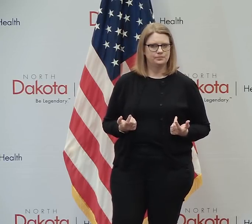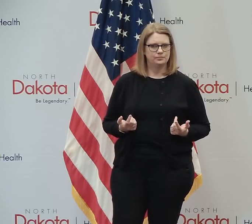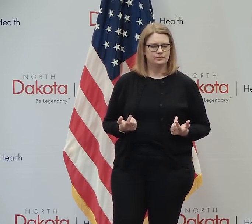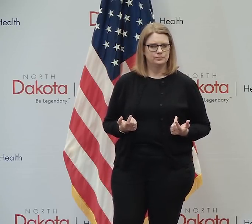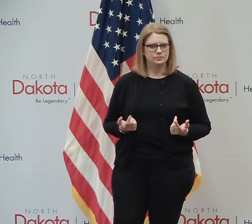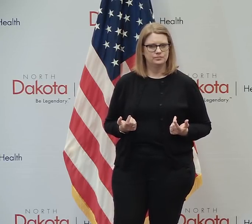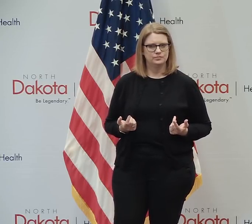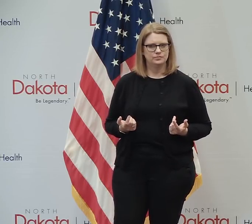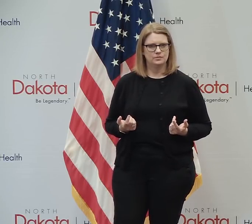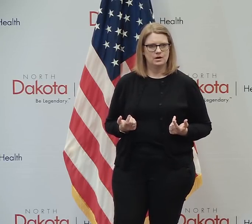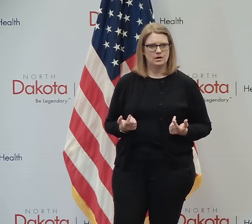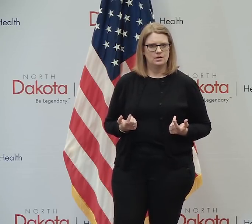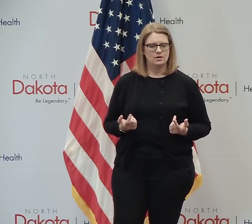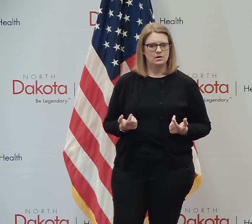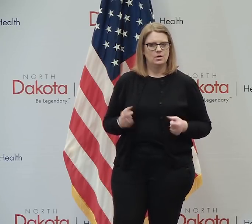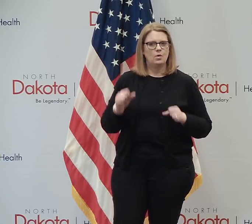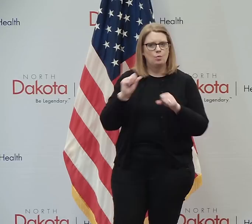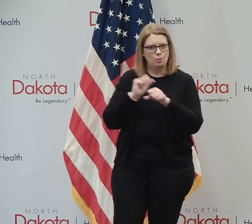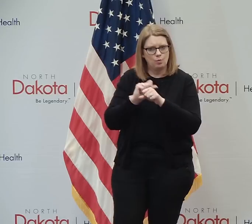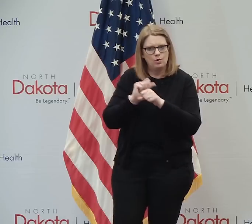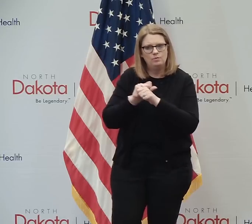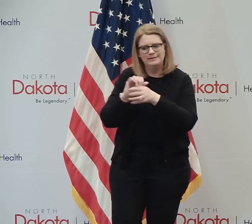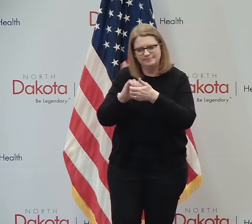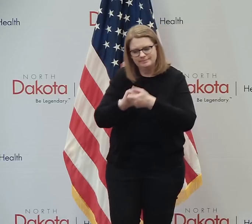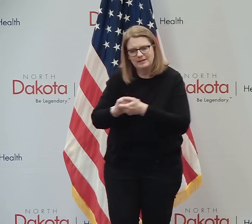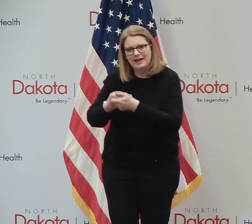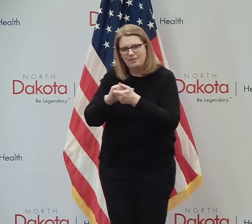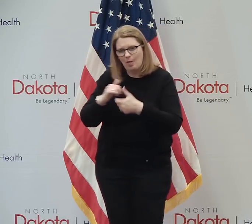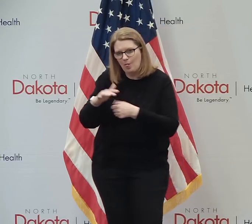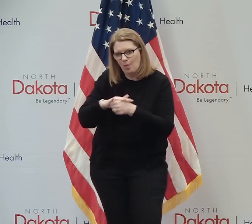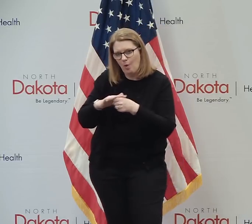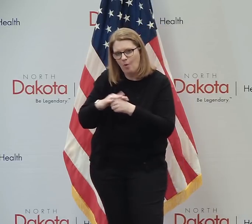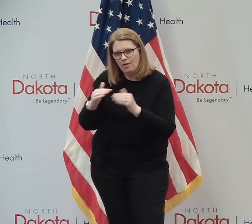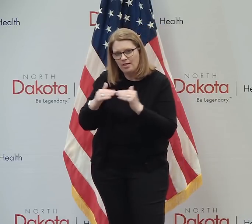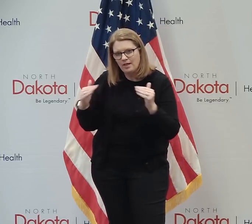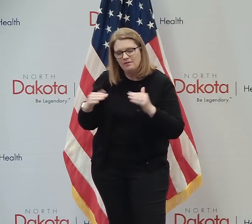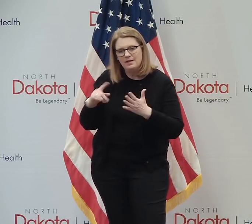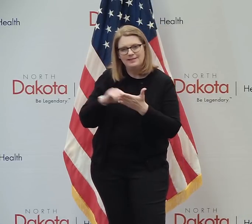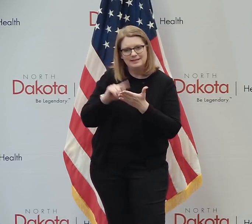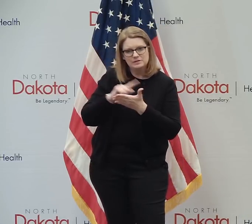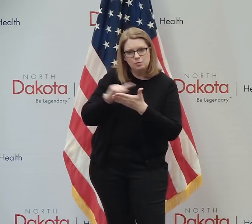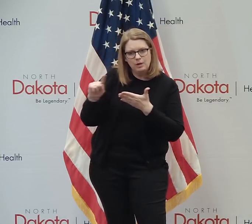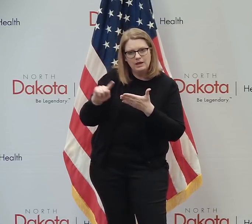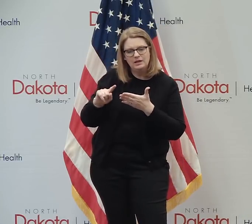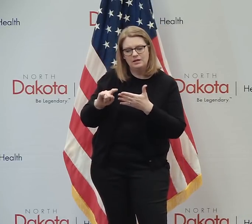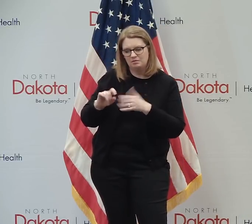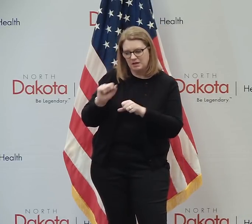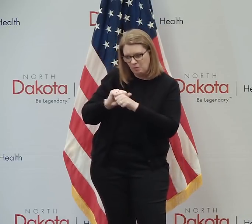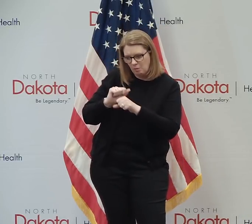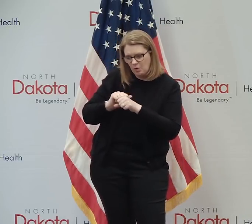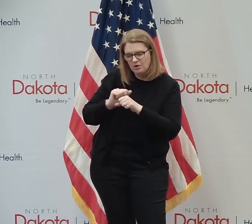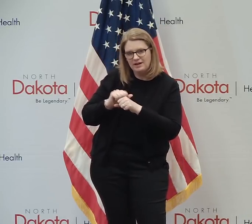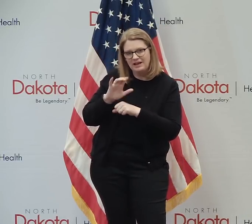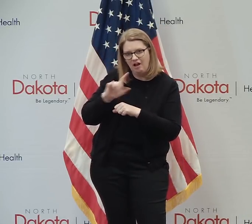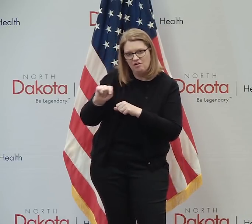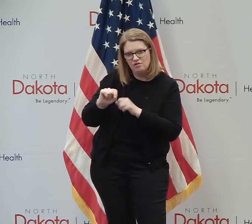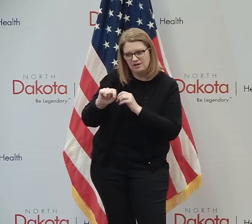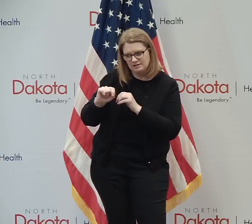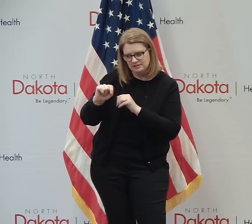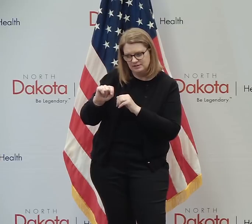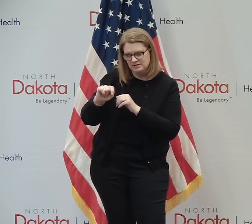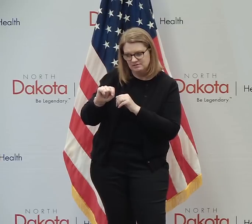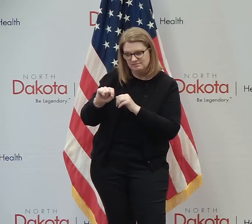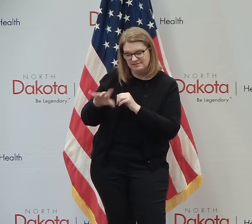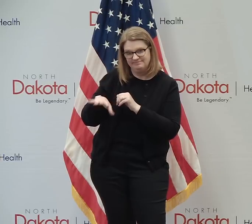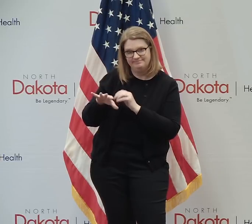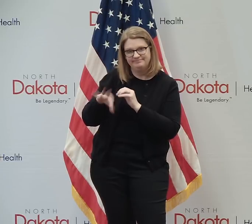execution, working in collaboration with the local level. I mean, we had hardworking contact tracers that identified